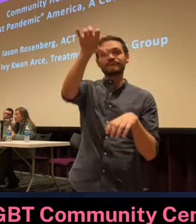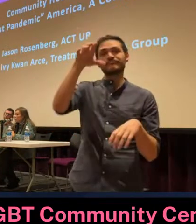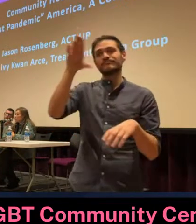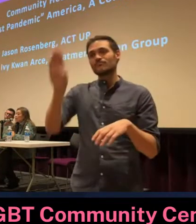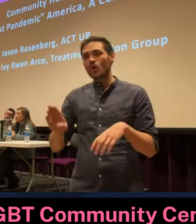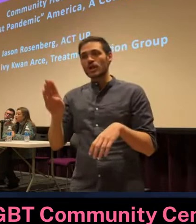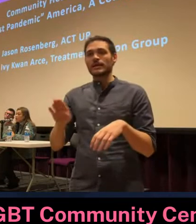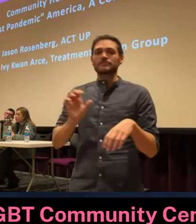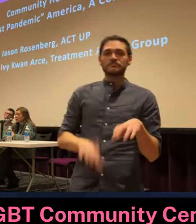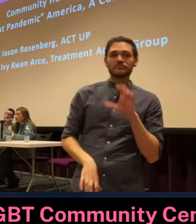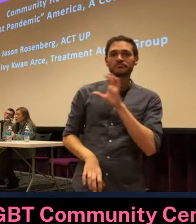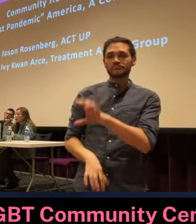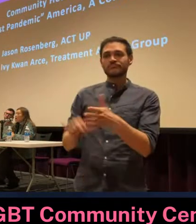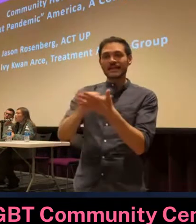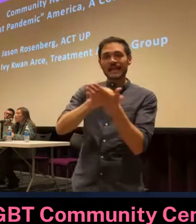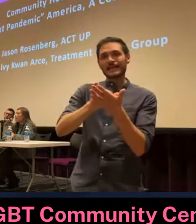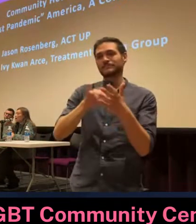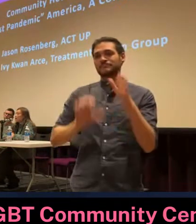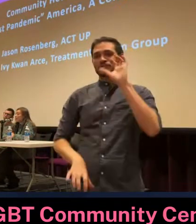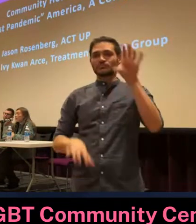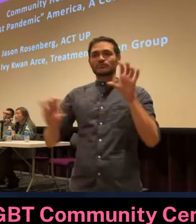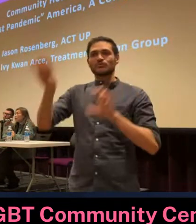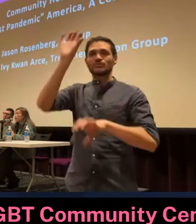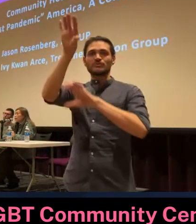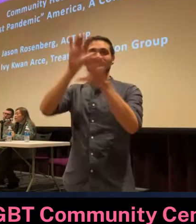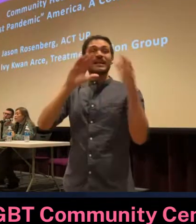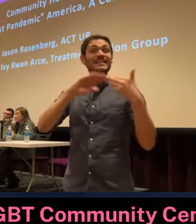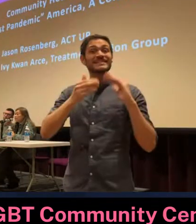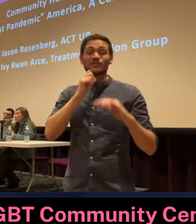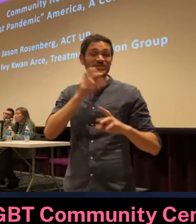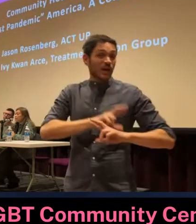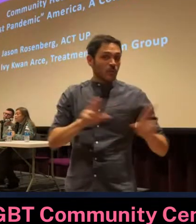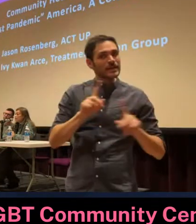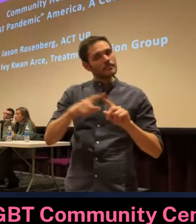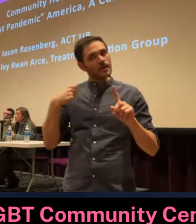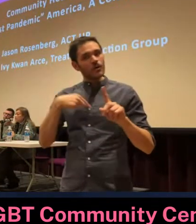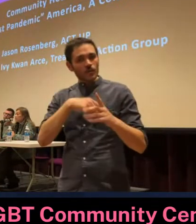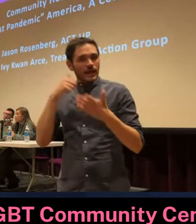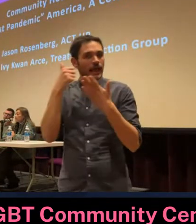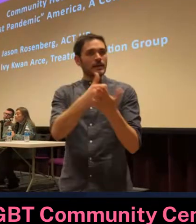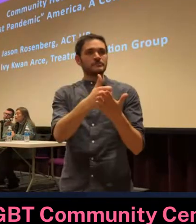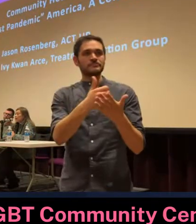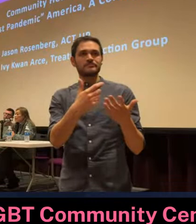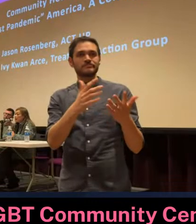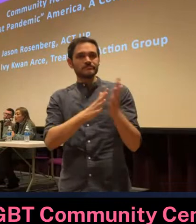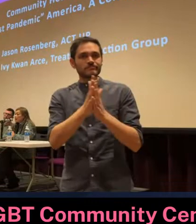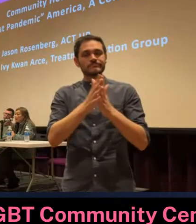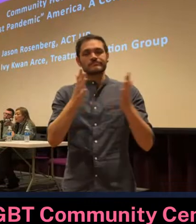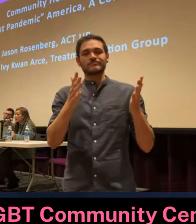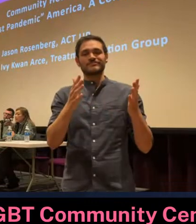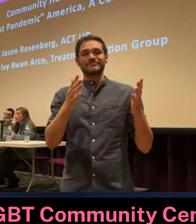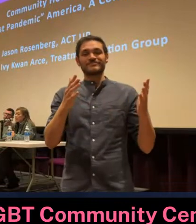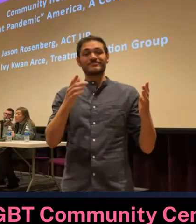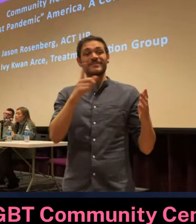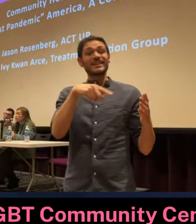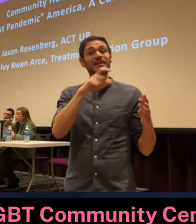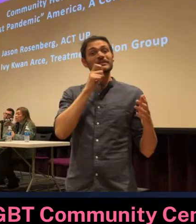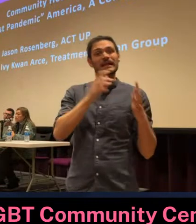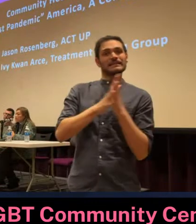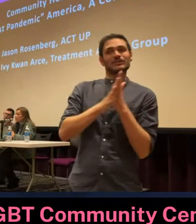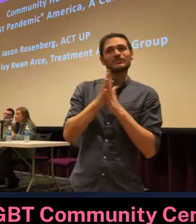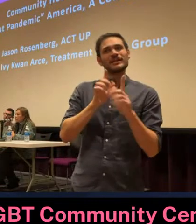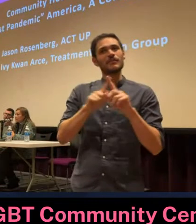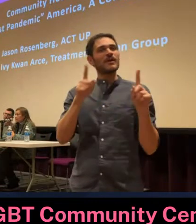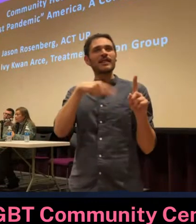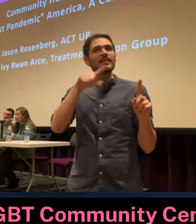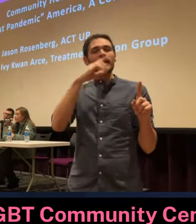not ready, we got them ready. And they were very enthusiastic because the city just had not had the capability to see the